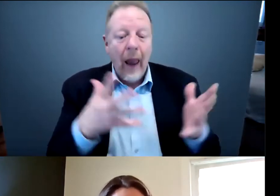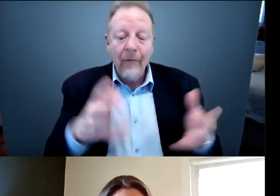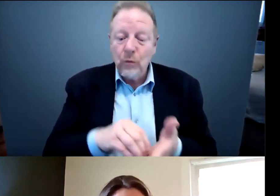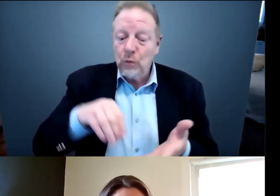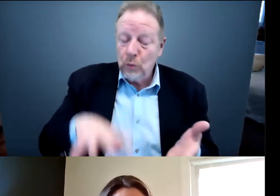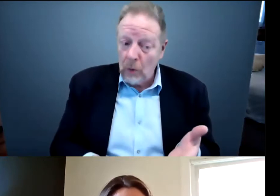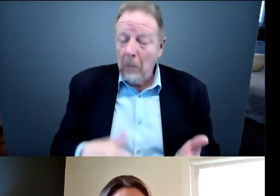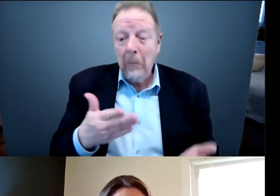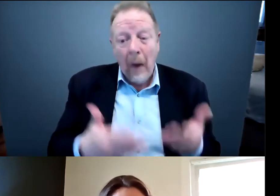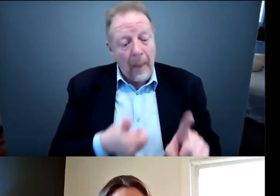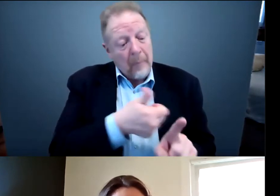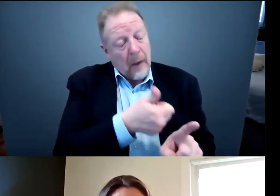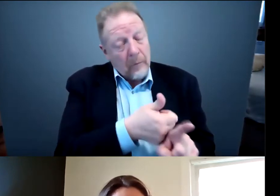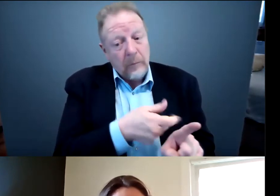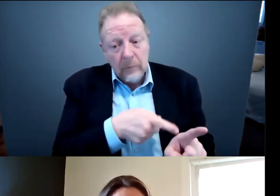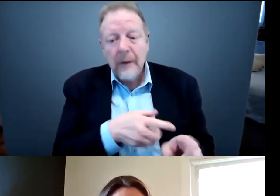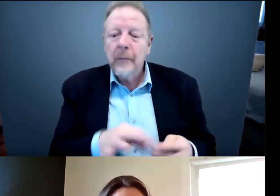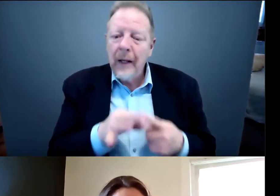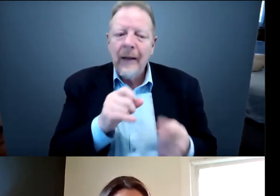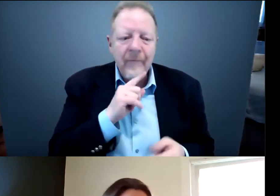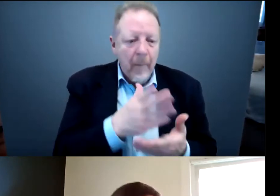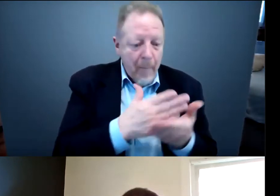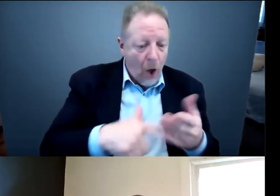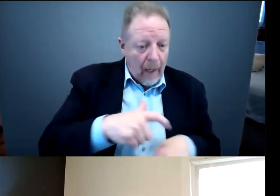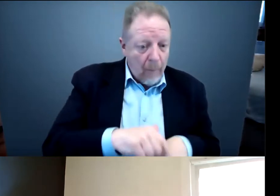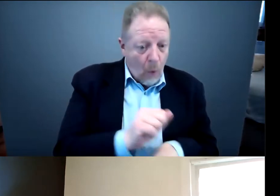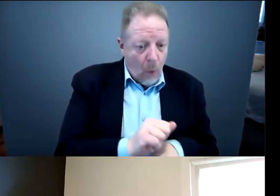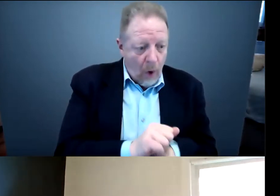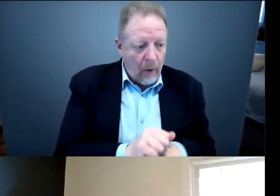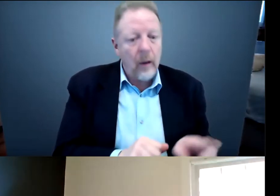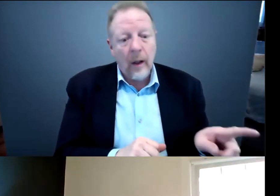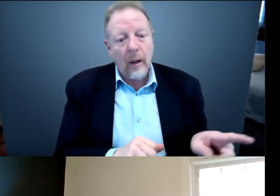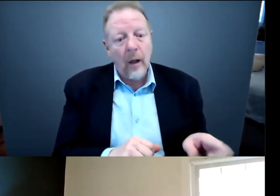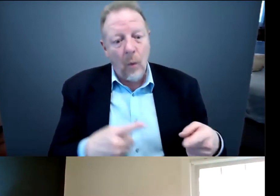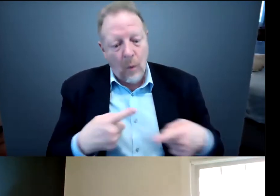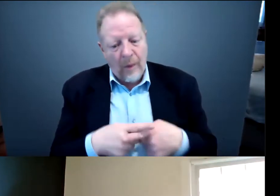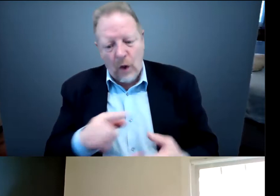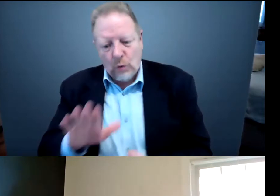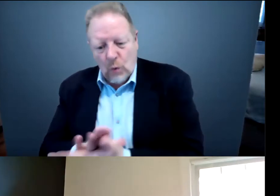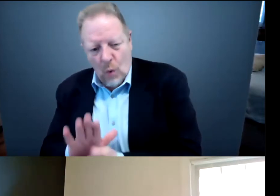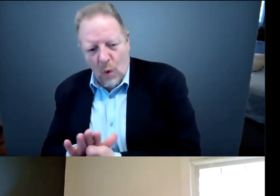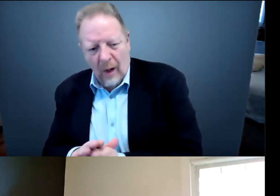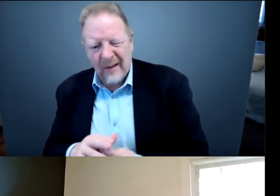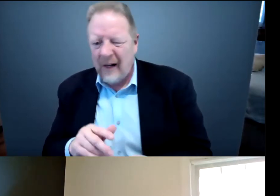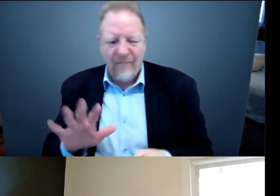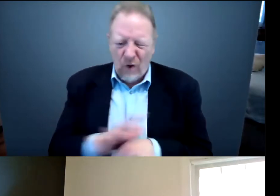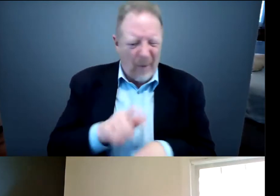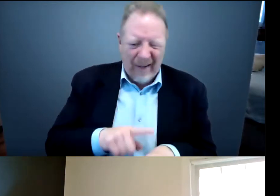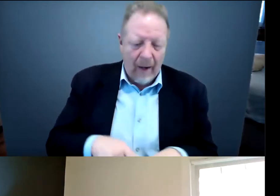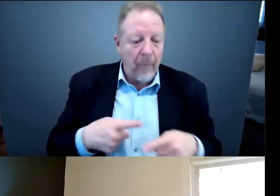might, especially if there's part-time work, that they could do that in conjunction with their studies if there's flexibility